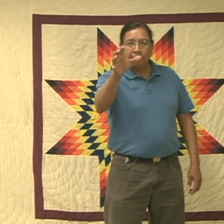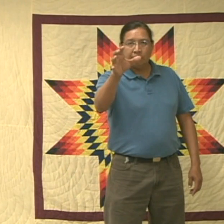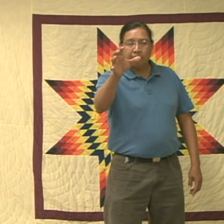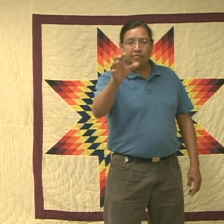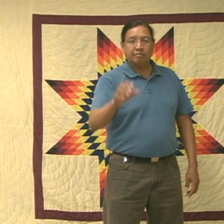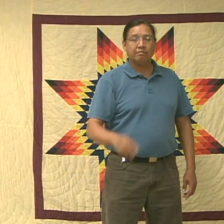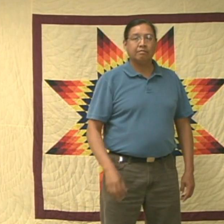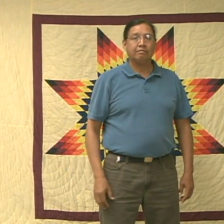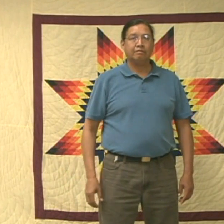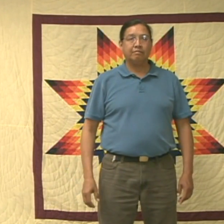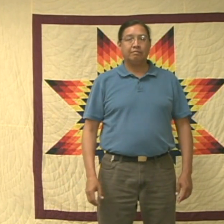How?